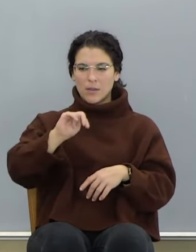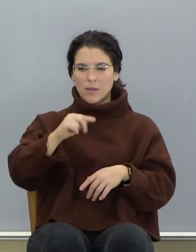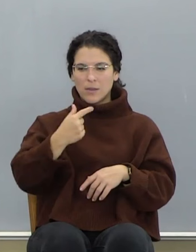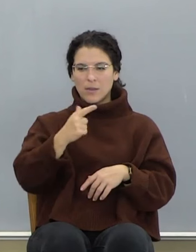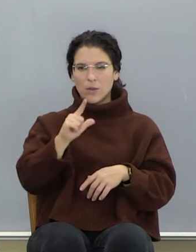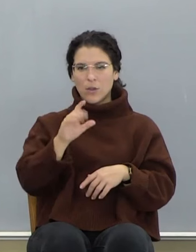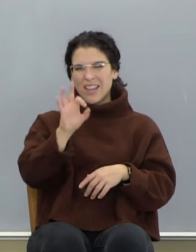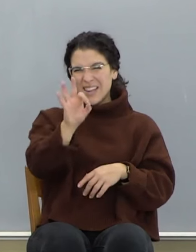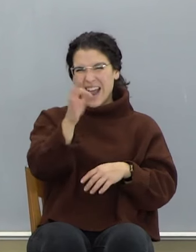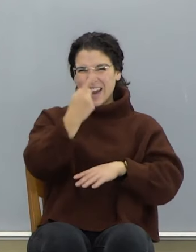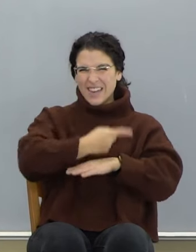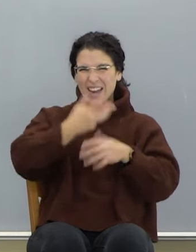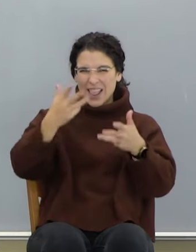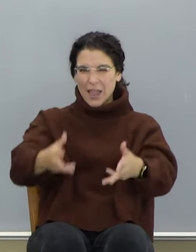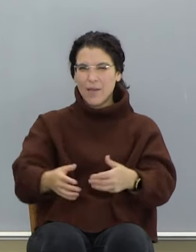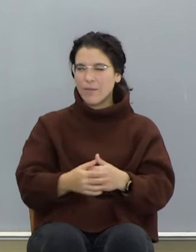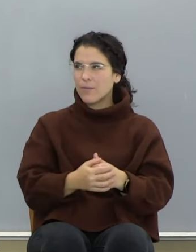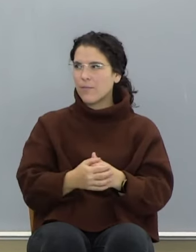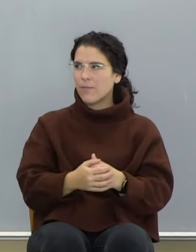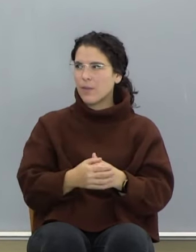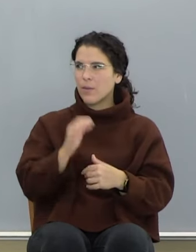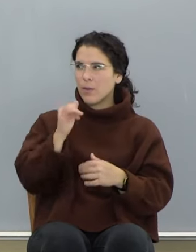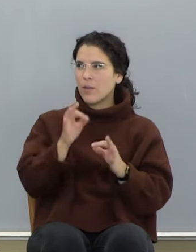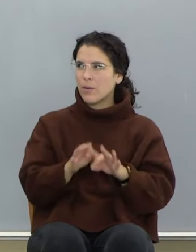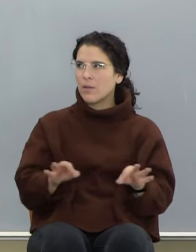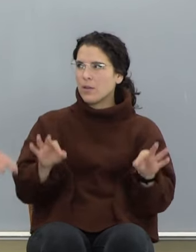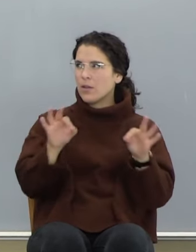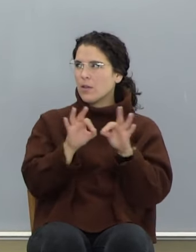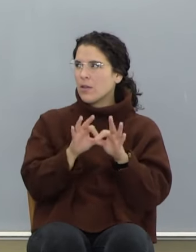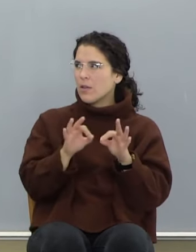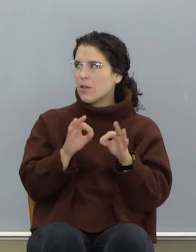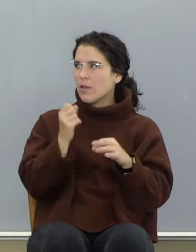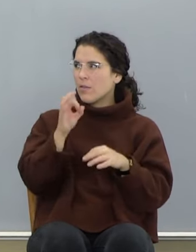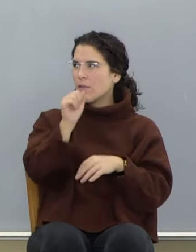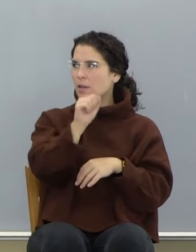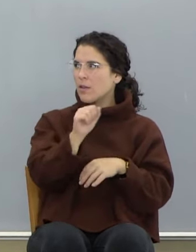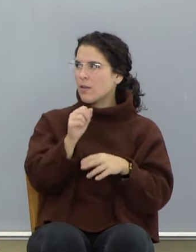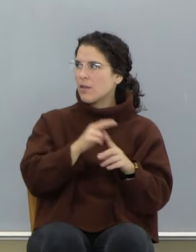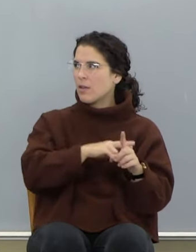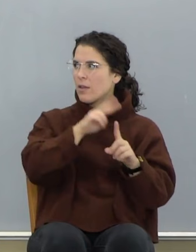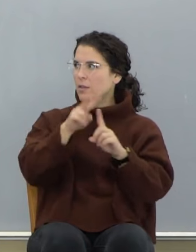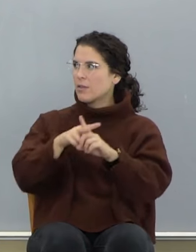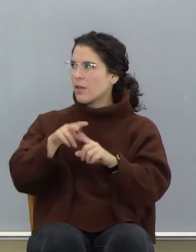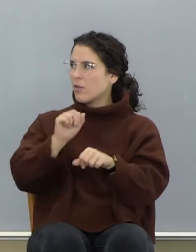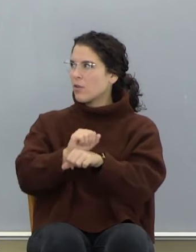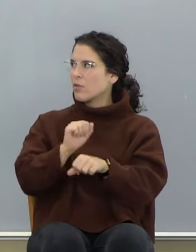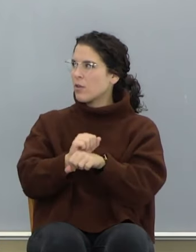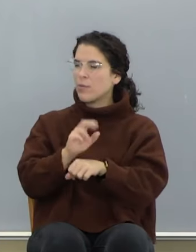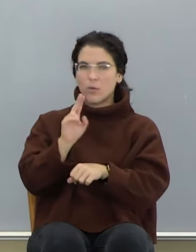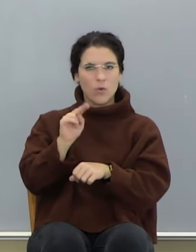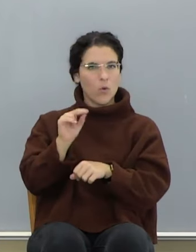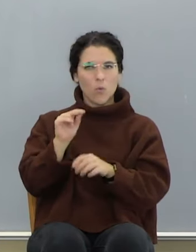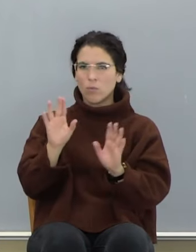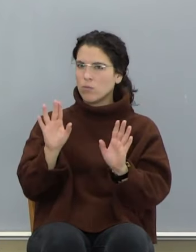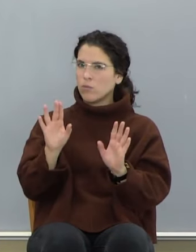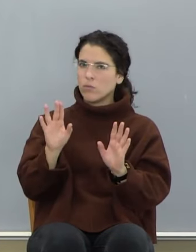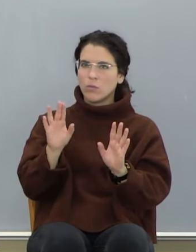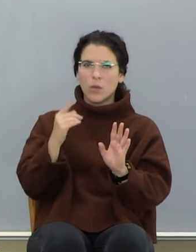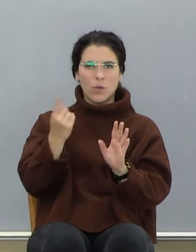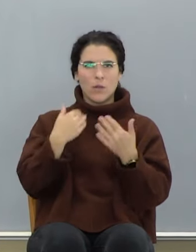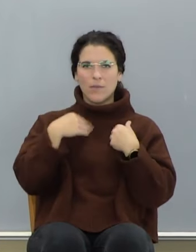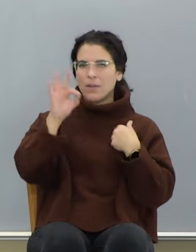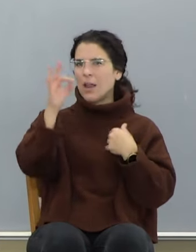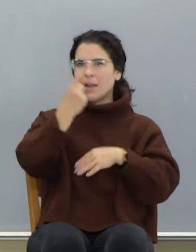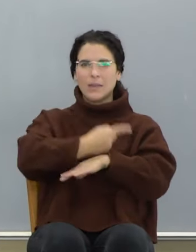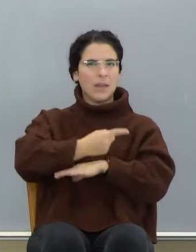9 days left. And you know why that was critical? Because if they tried assigning you a job, no way. I've only got 9 days.